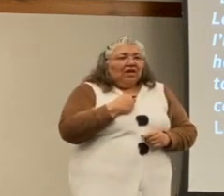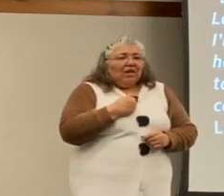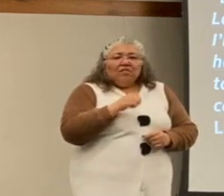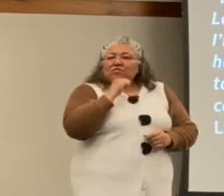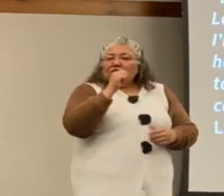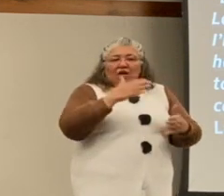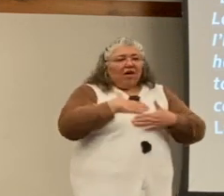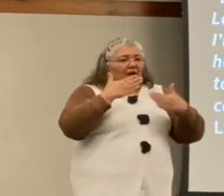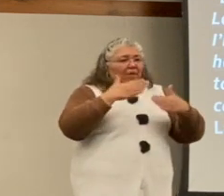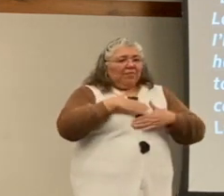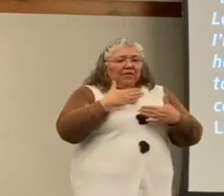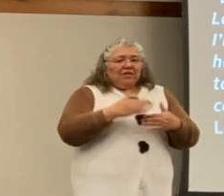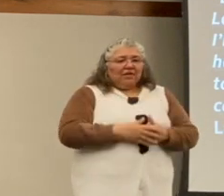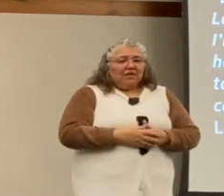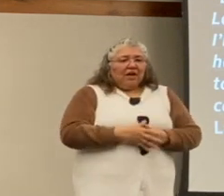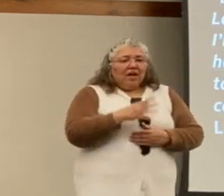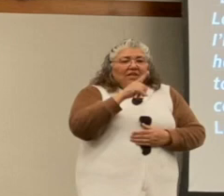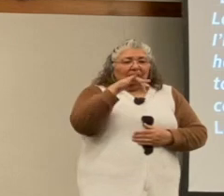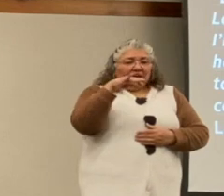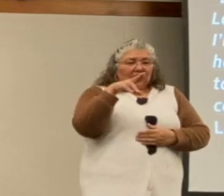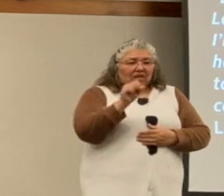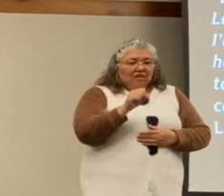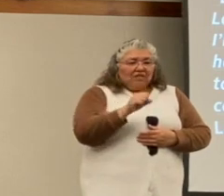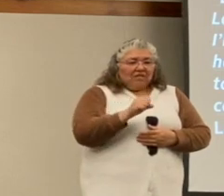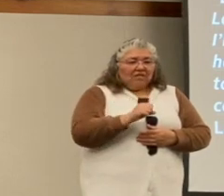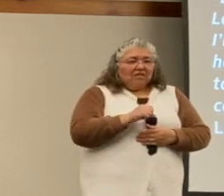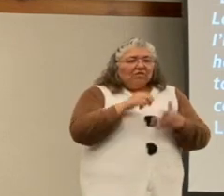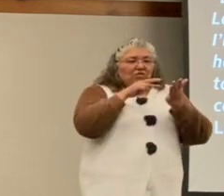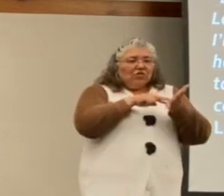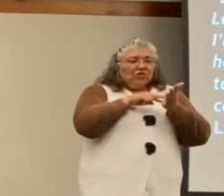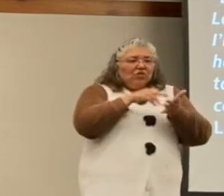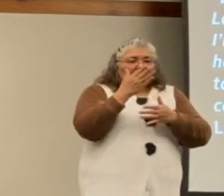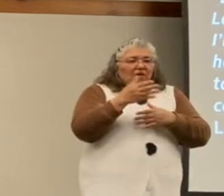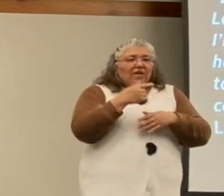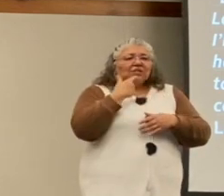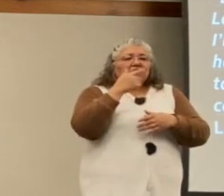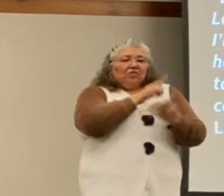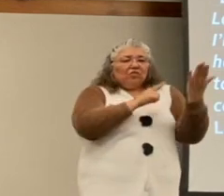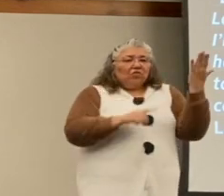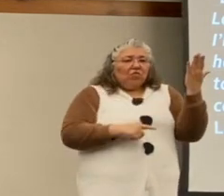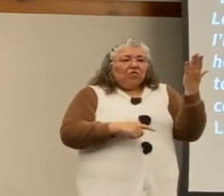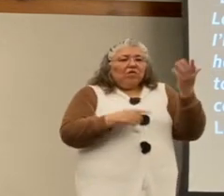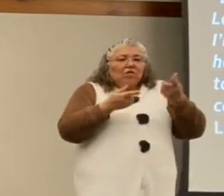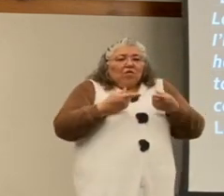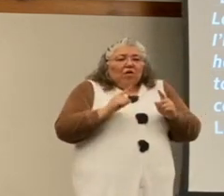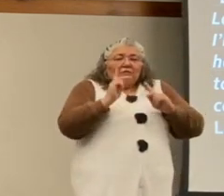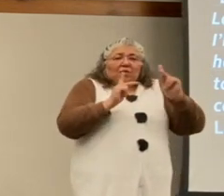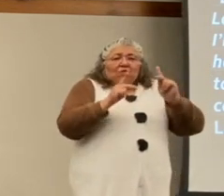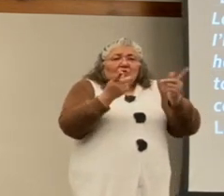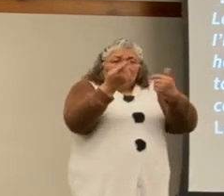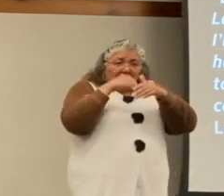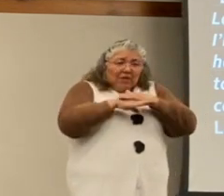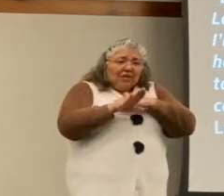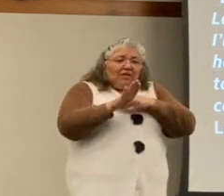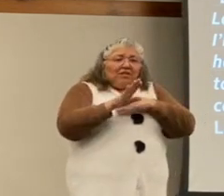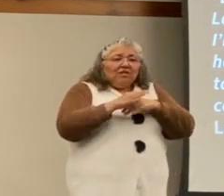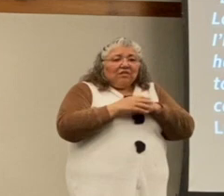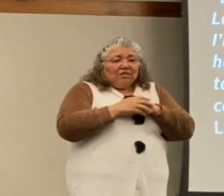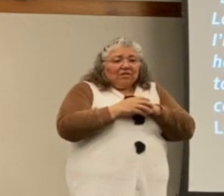not happy. And Zacchaeus stood there and he said to the Lord, while the people were coming in on